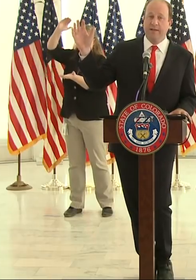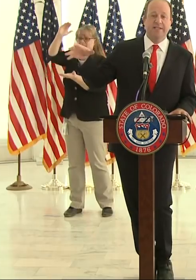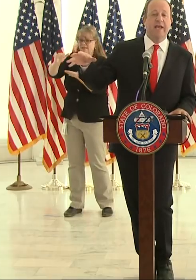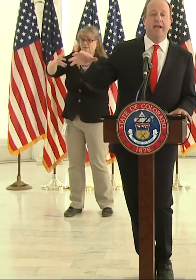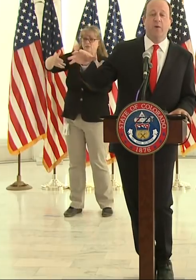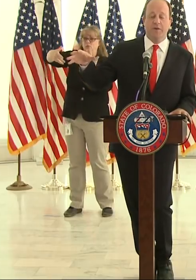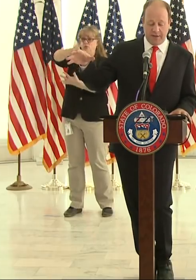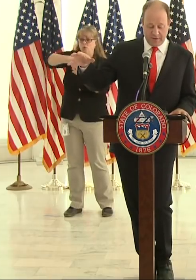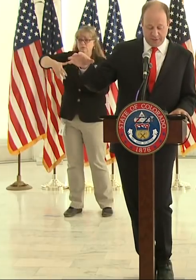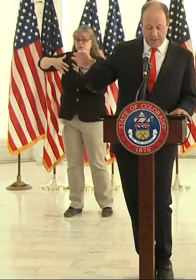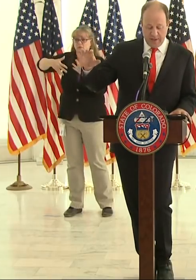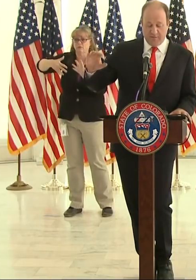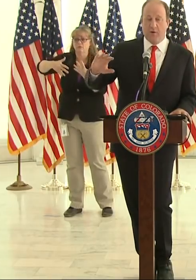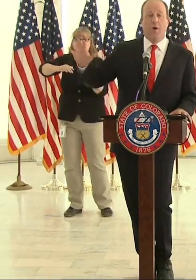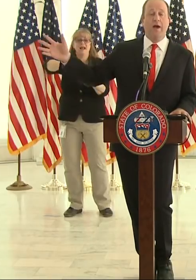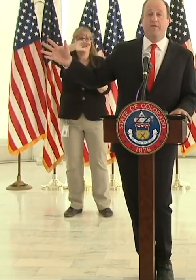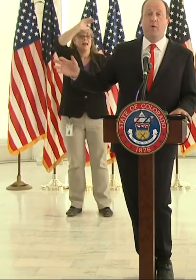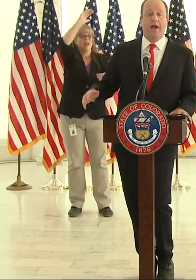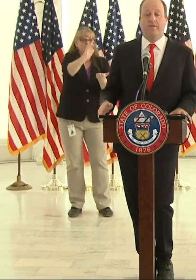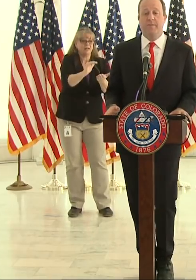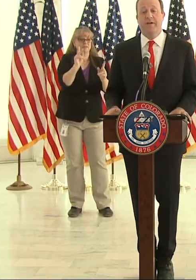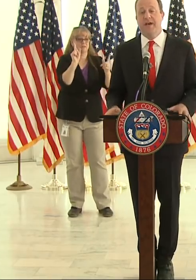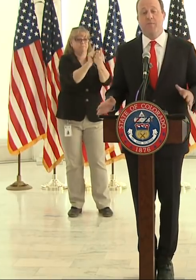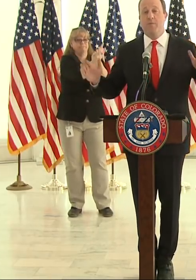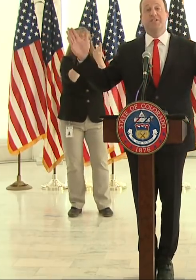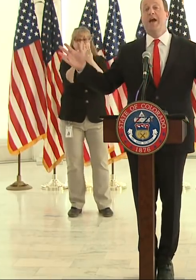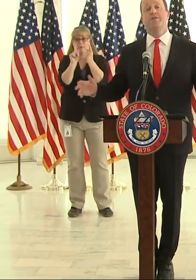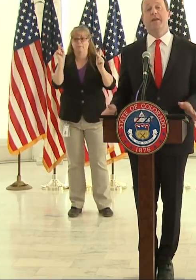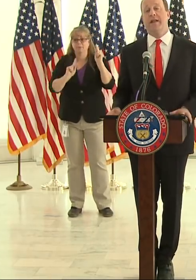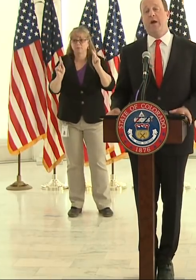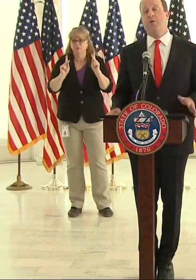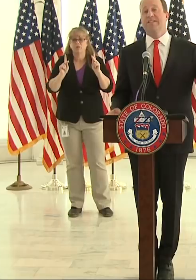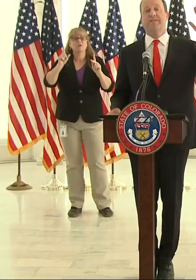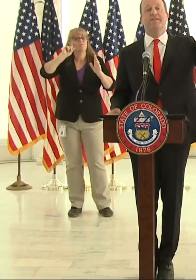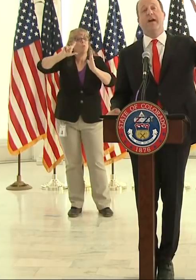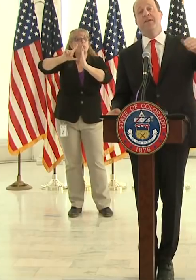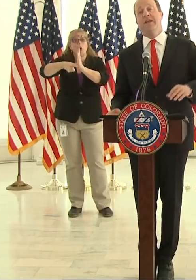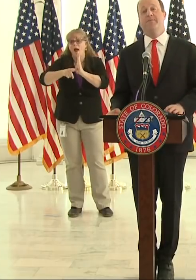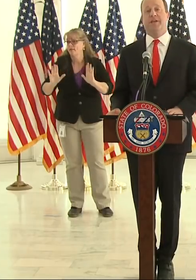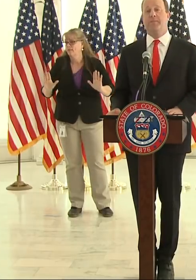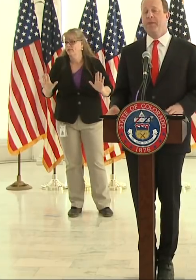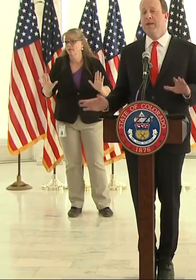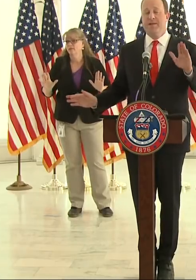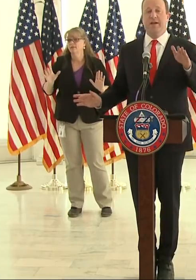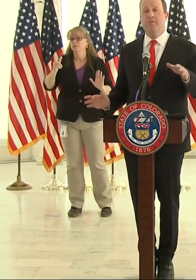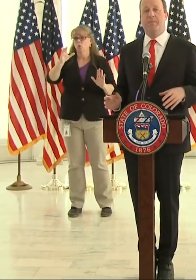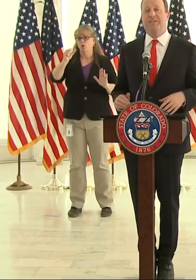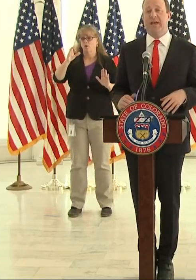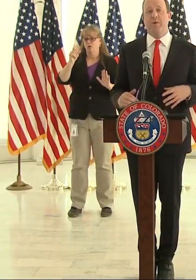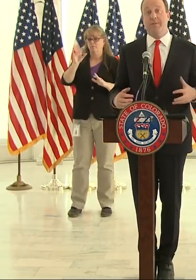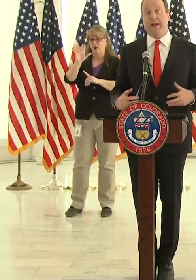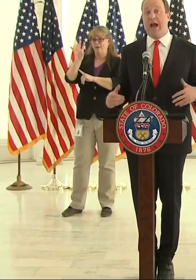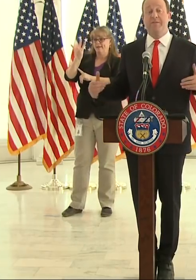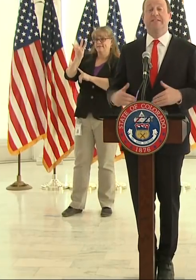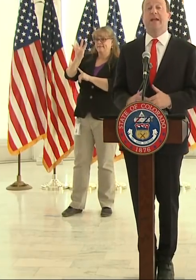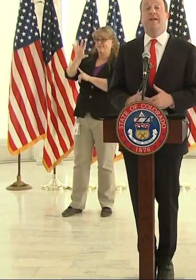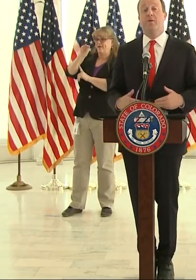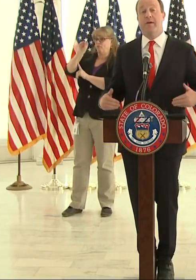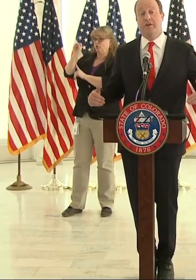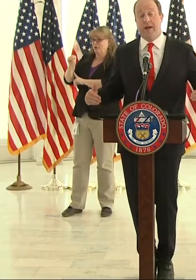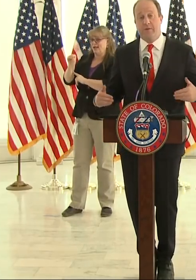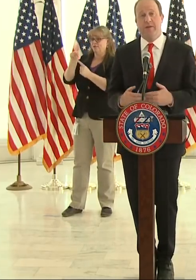friends, less hanging out with others, for a while, for a period of time. We're much higher than that now. We're at 75 to 80%. Now, you might be saying, wait a minute, I've